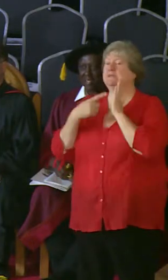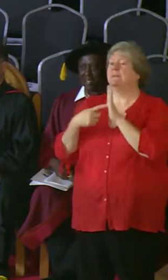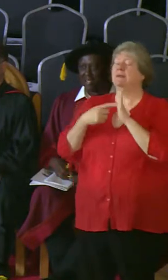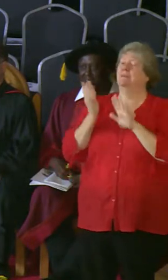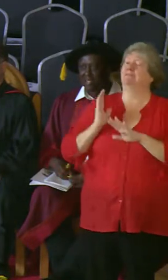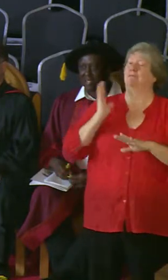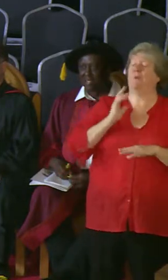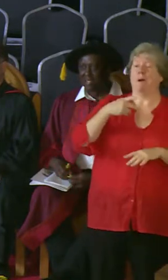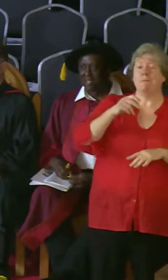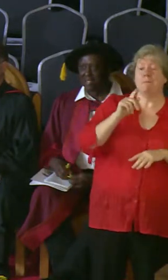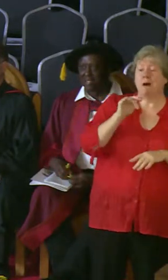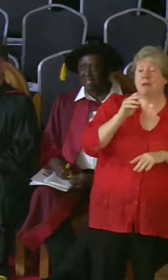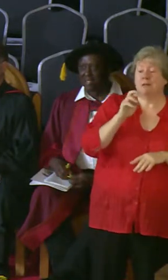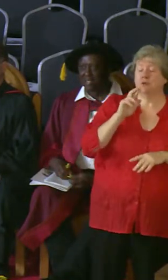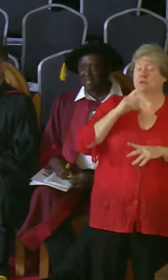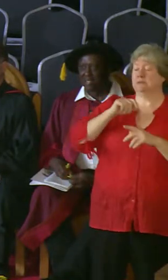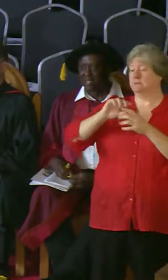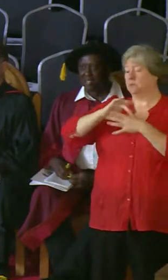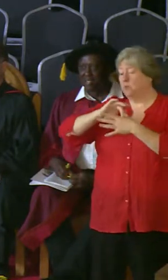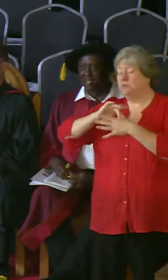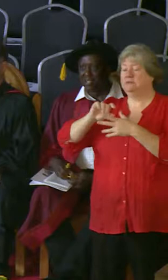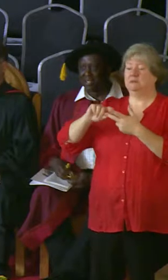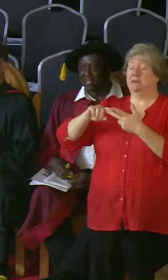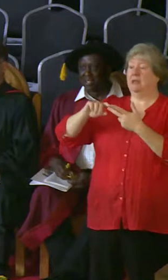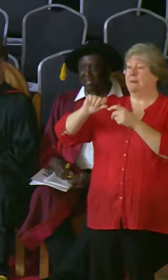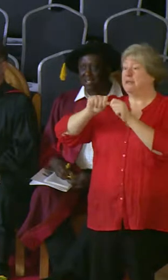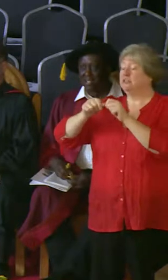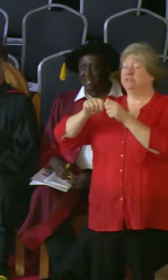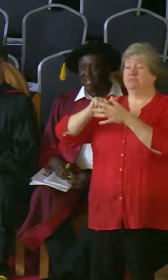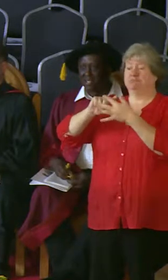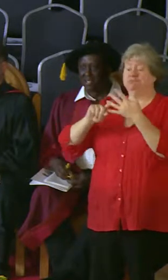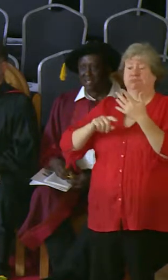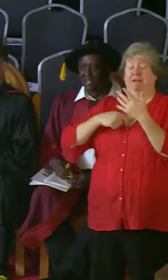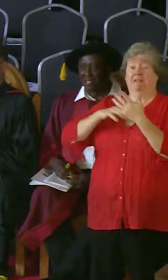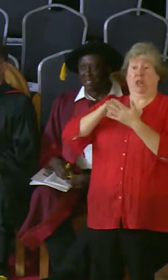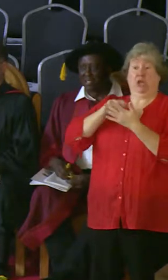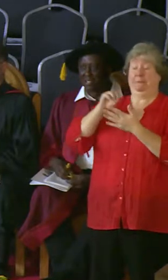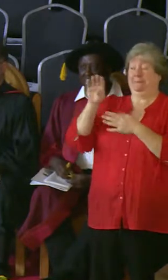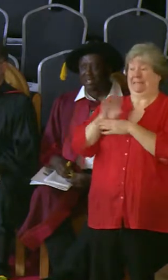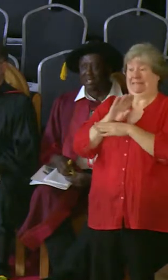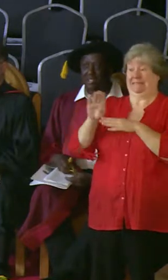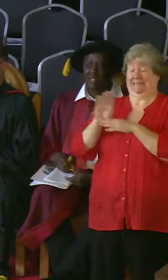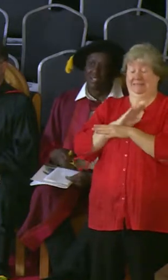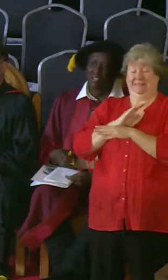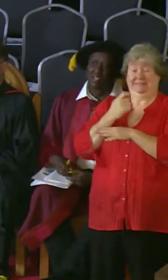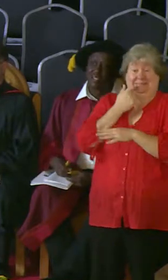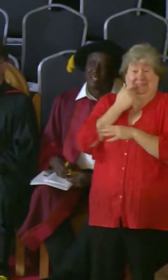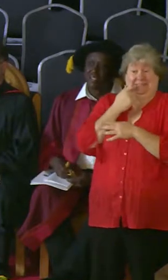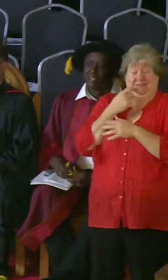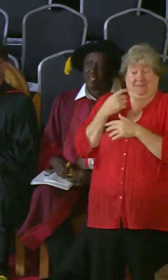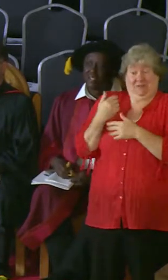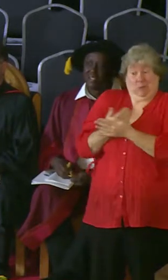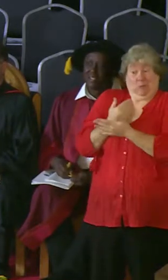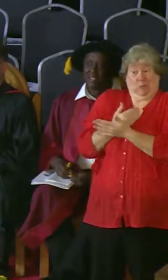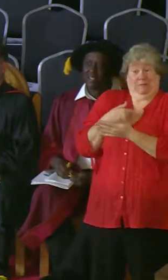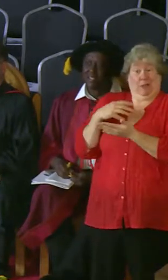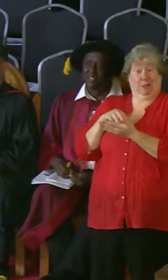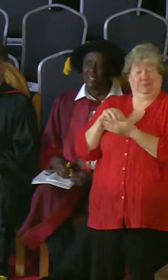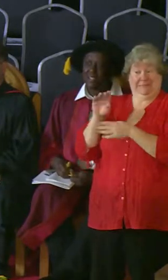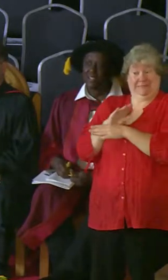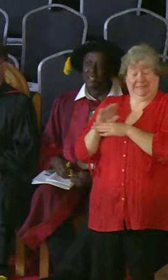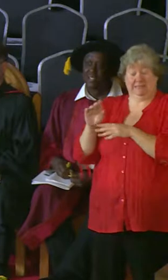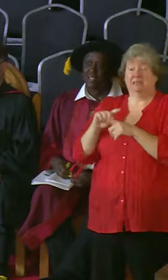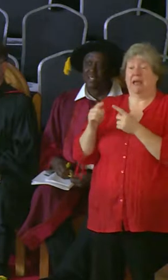polymers, proteins, bacteria, and even business for the first time as a professor, and